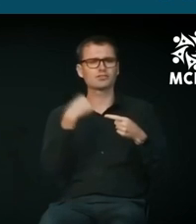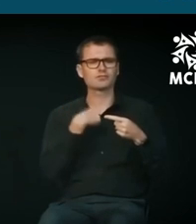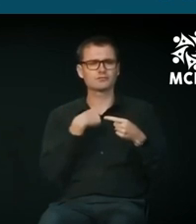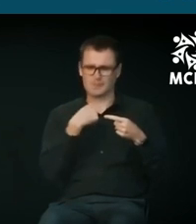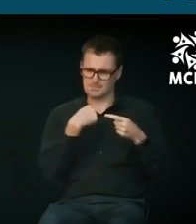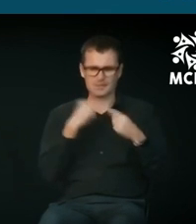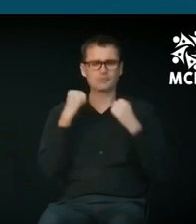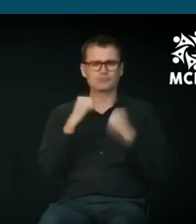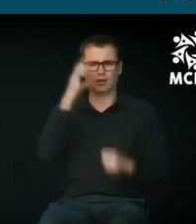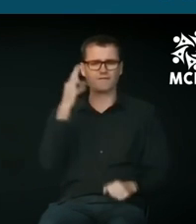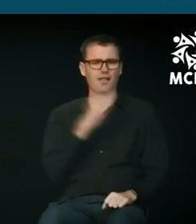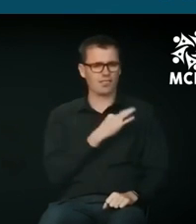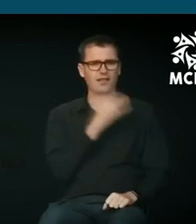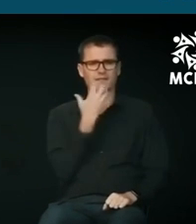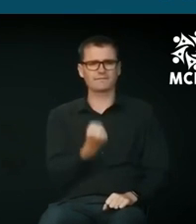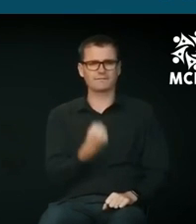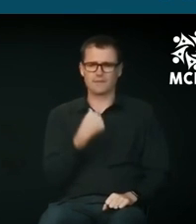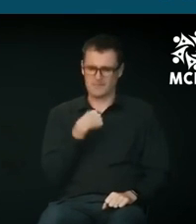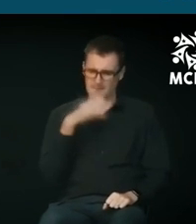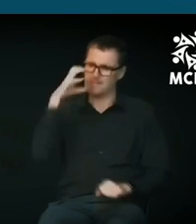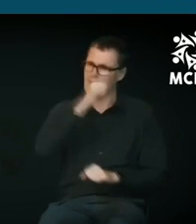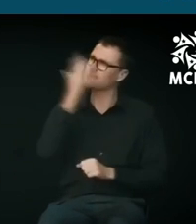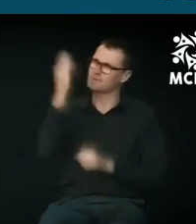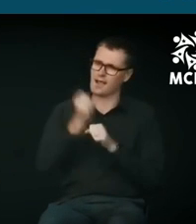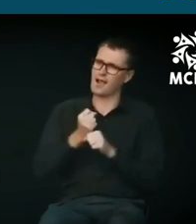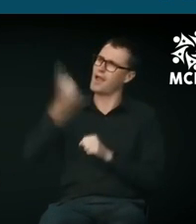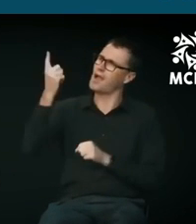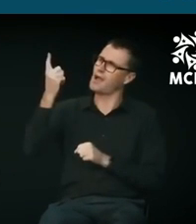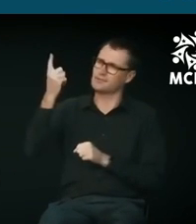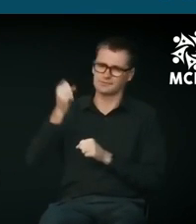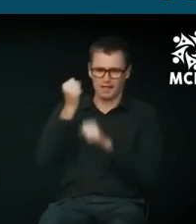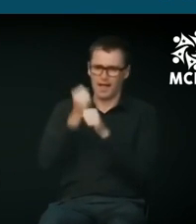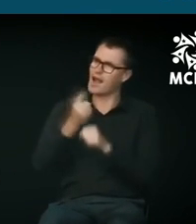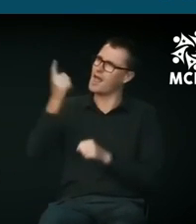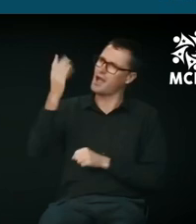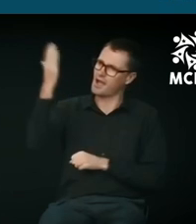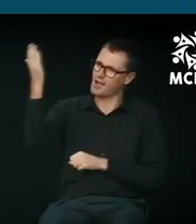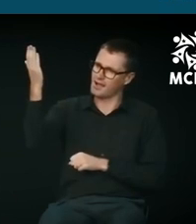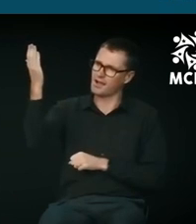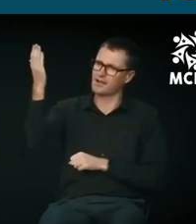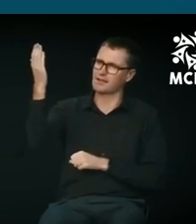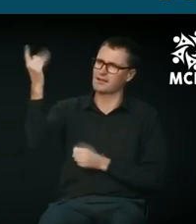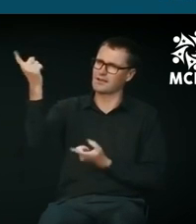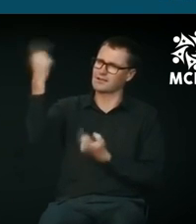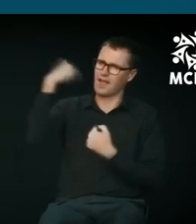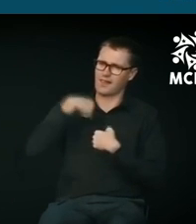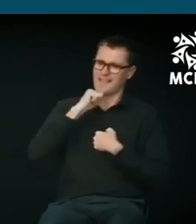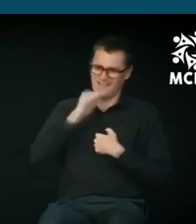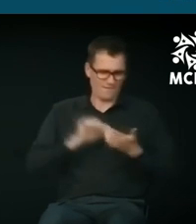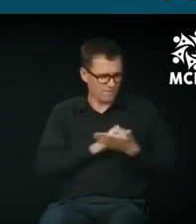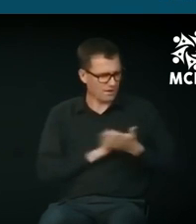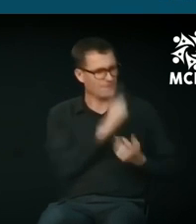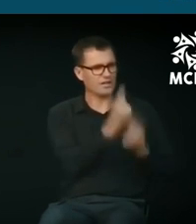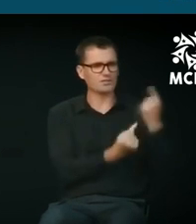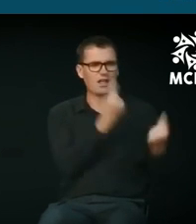have a faith. I believe in Allah, and Allah says that if we forgive one